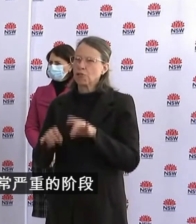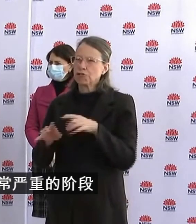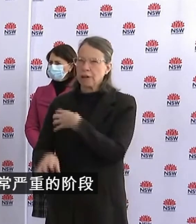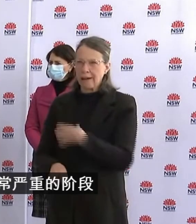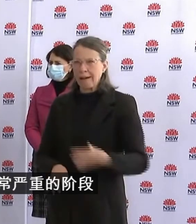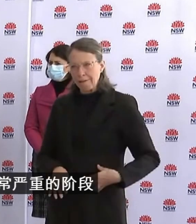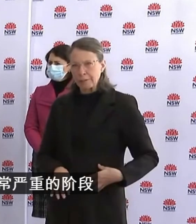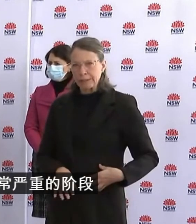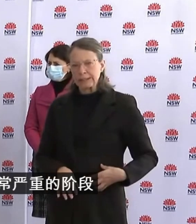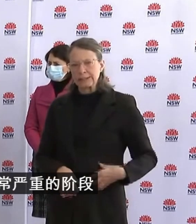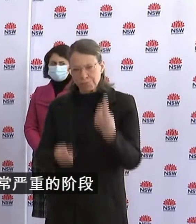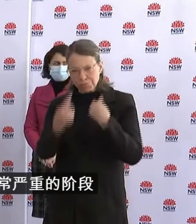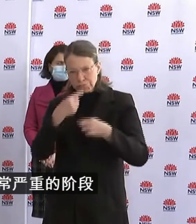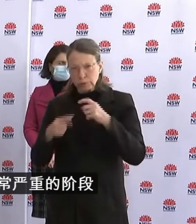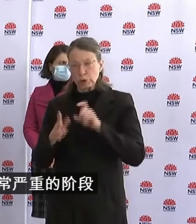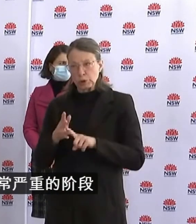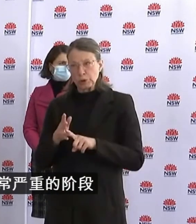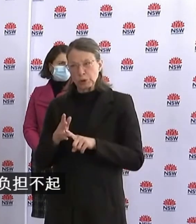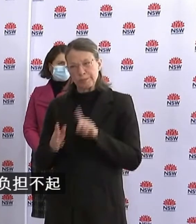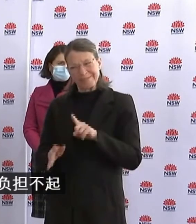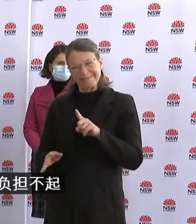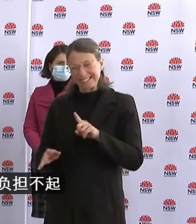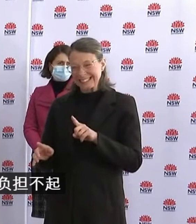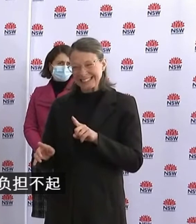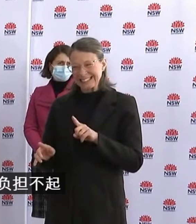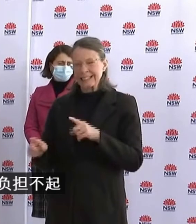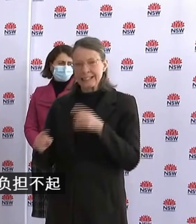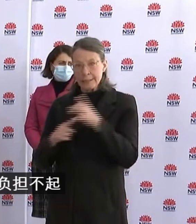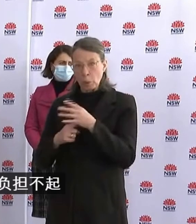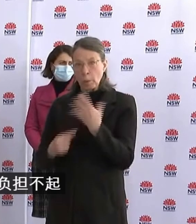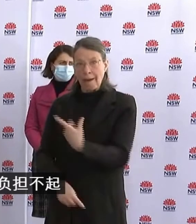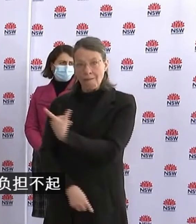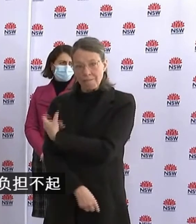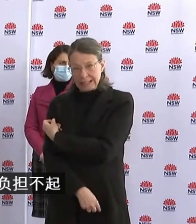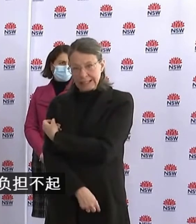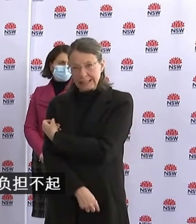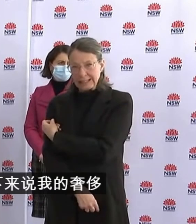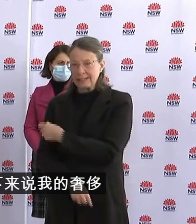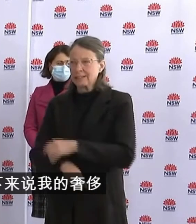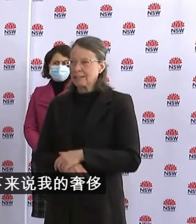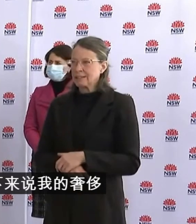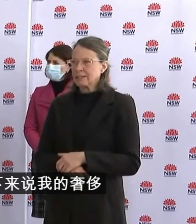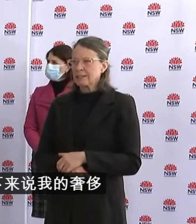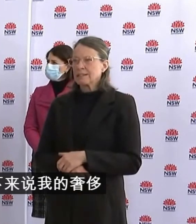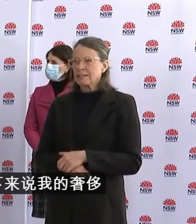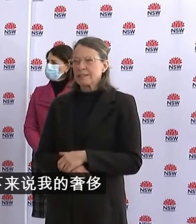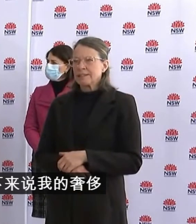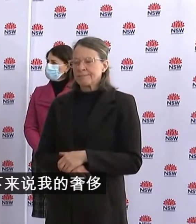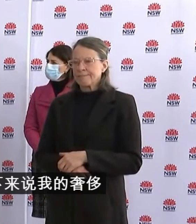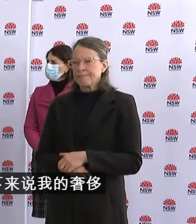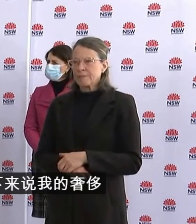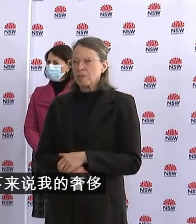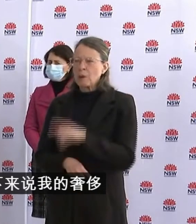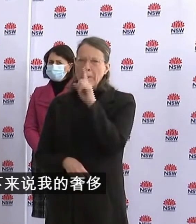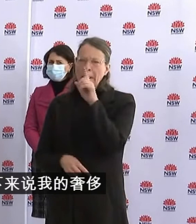say, well, right now we are in the middle of a very serious outbreak here in New South Wales, and we can't afford, generally, most of us can't afford the